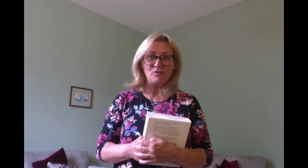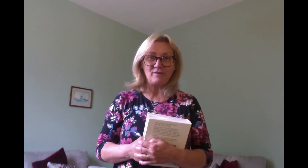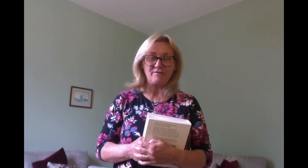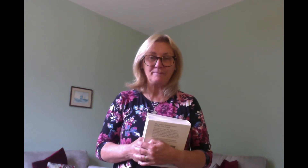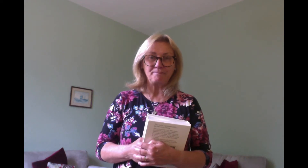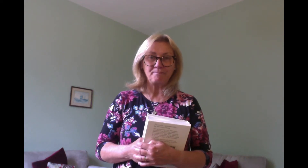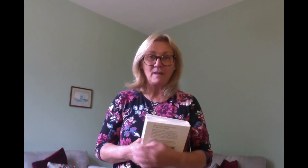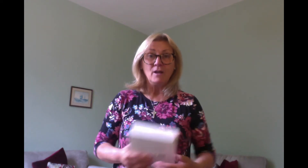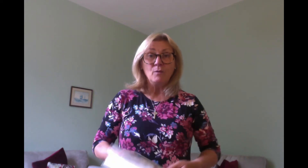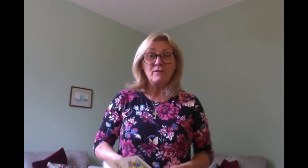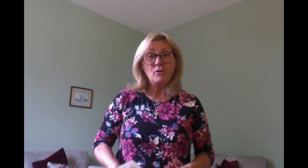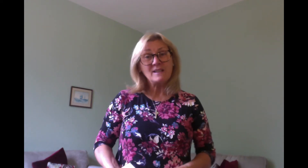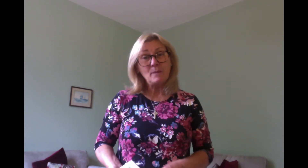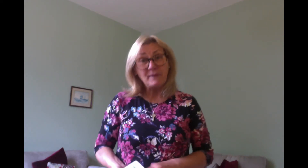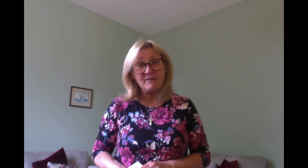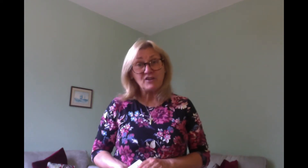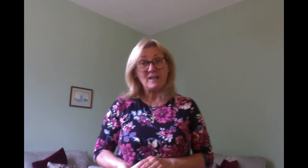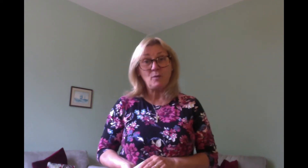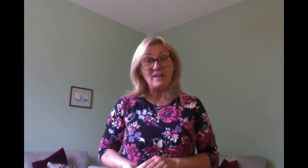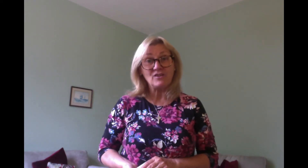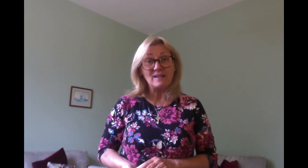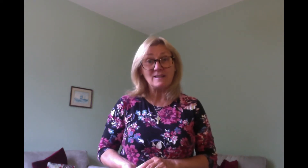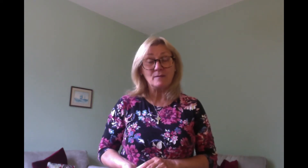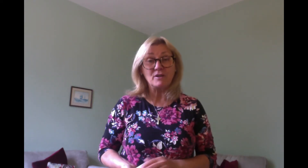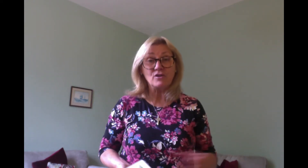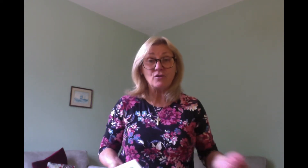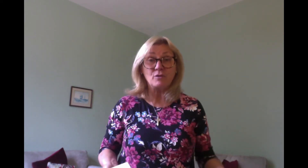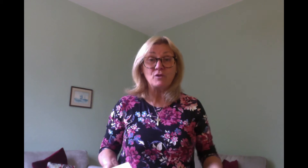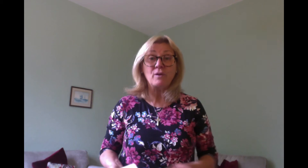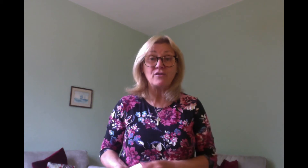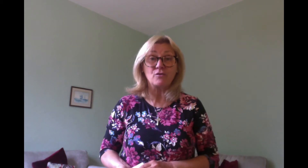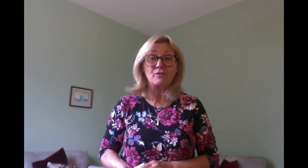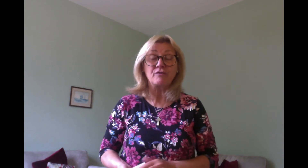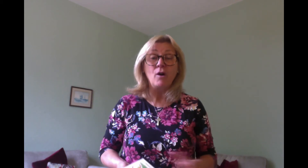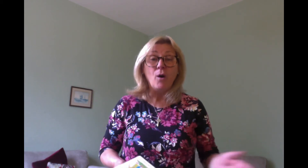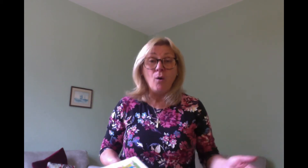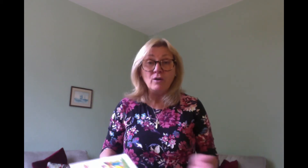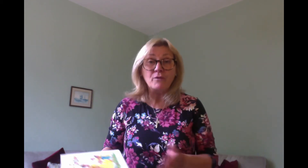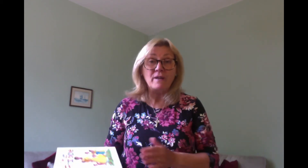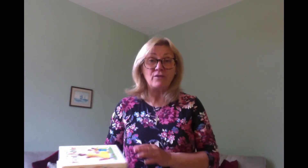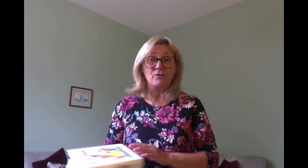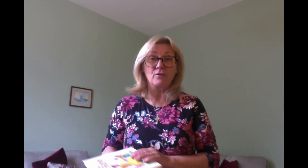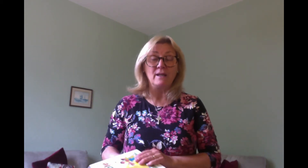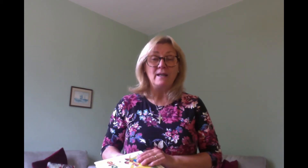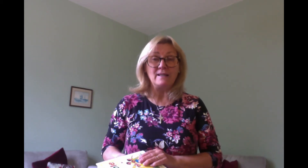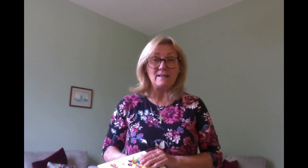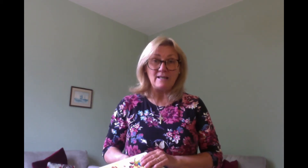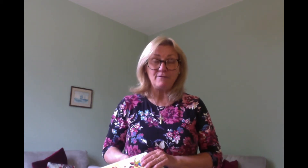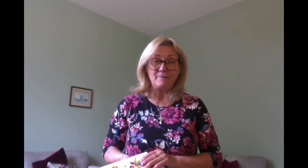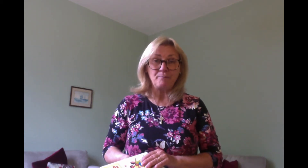Joseph? Well, of course, it's a bit of a trick question, isn't it? Because God was with Joseph all the way through his life.